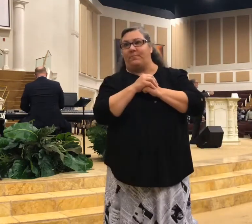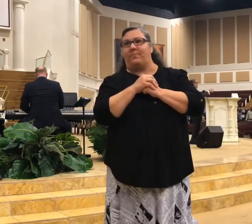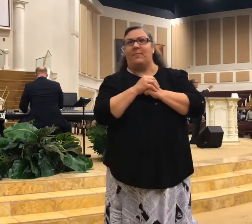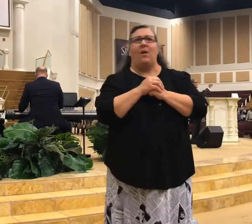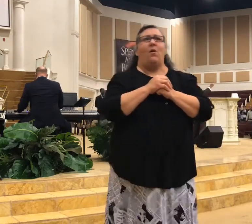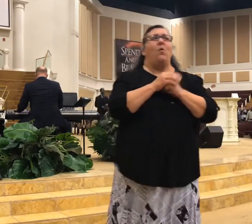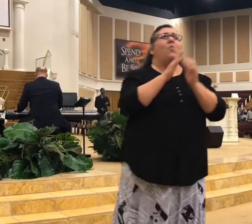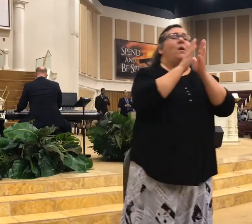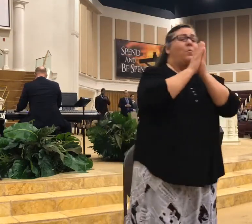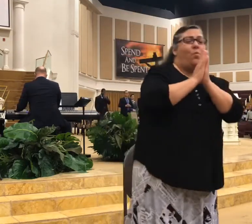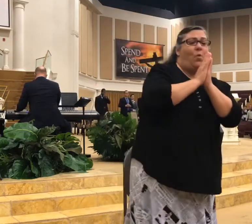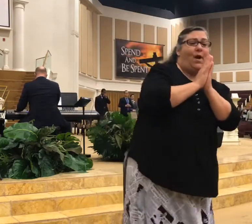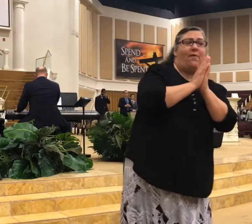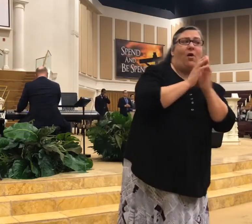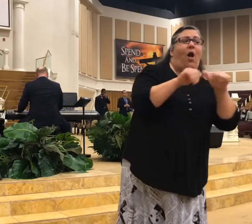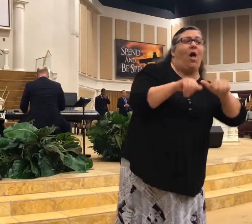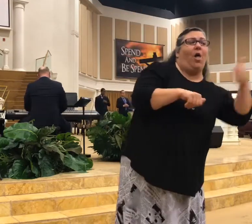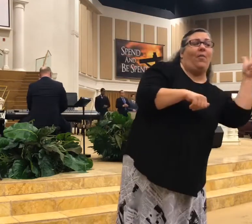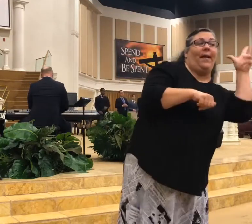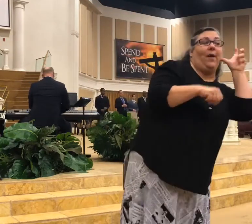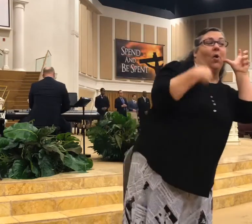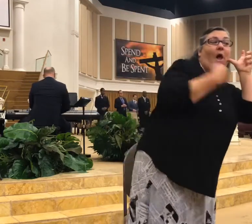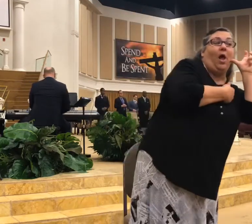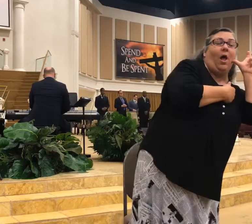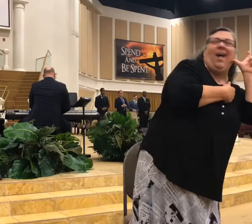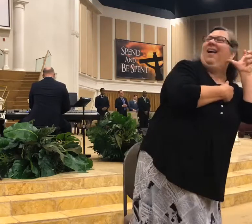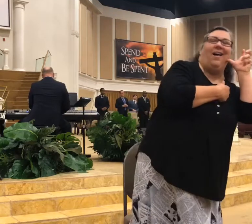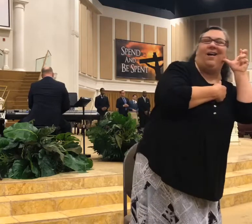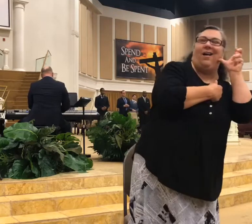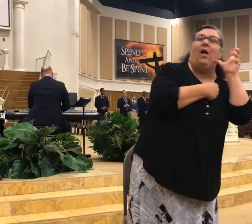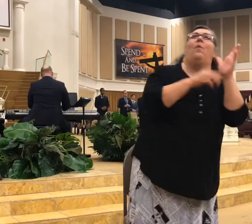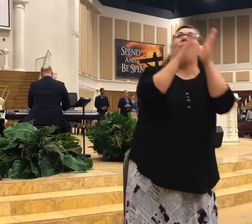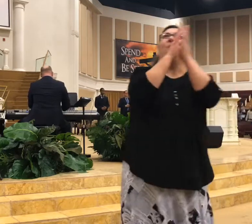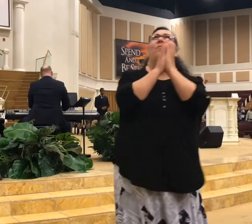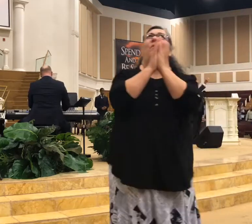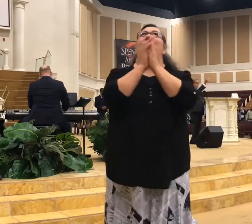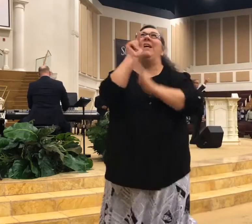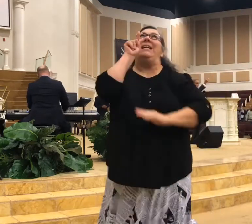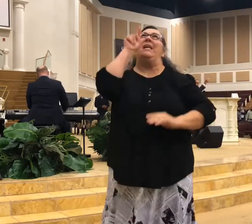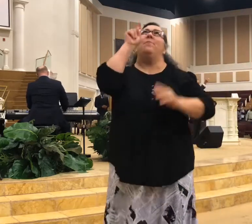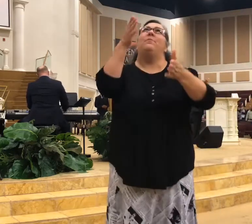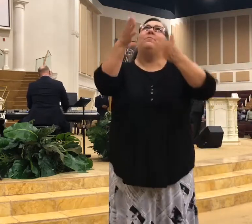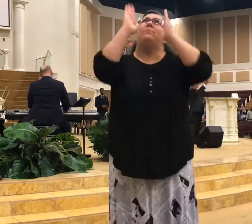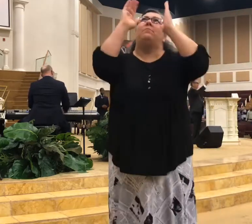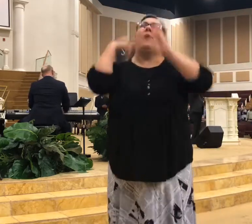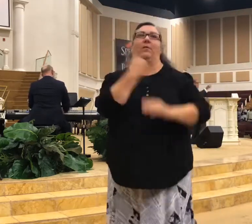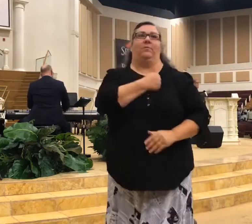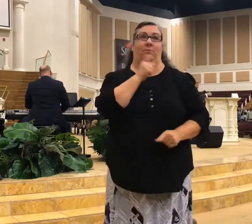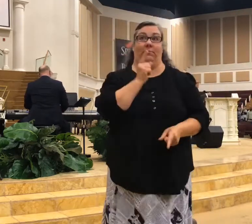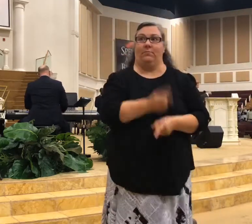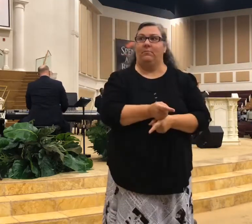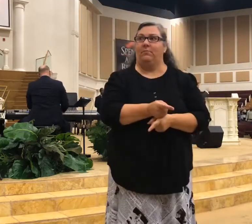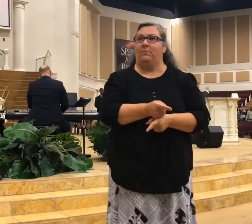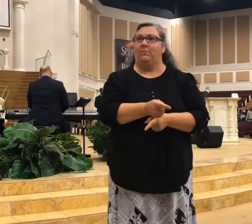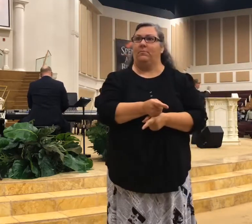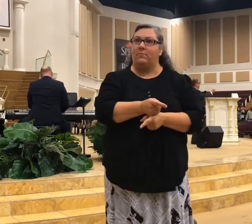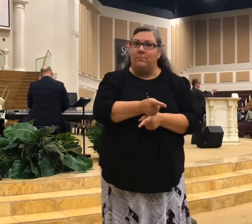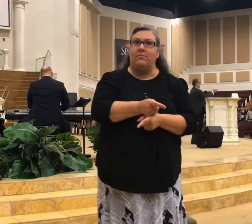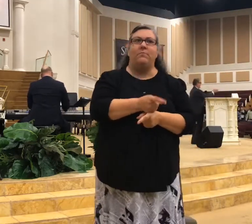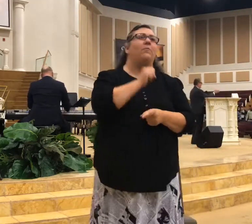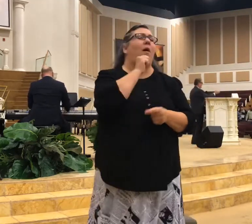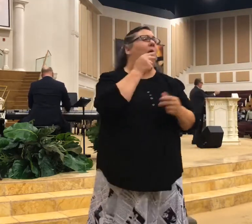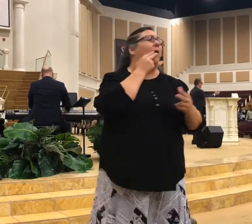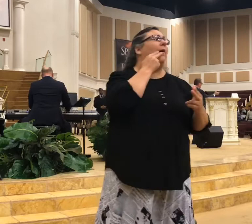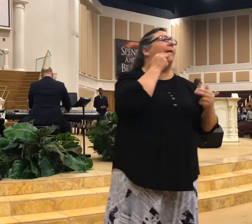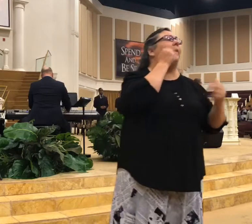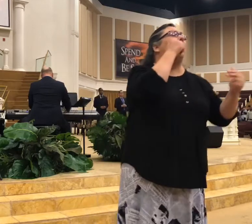We don't pray to be heard of one another, we pray to be heard of Him. We don't